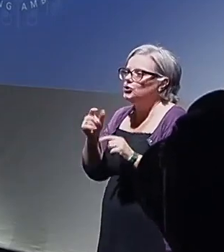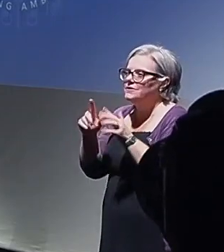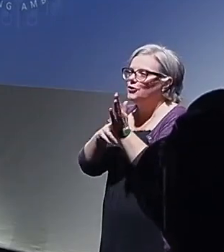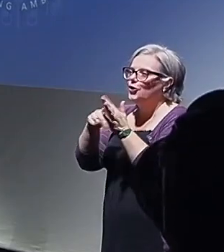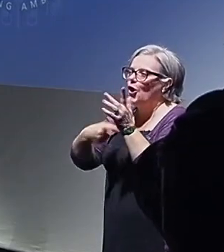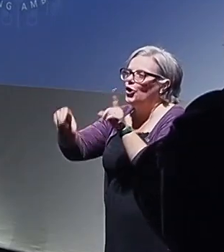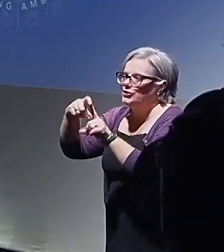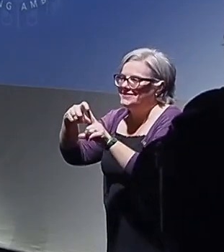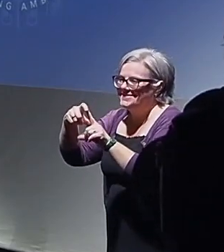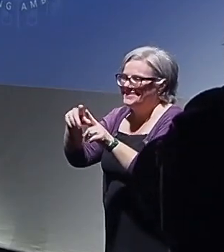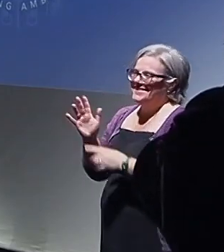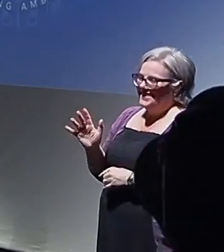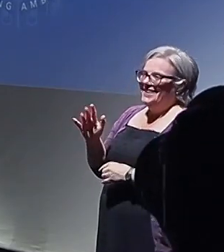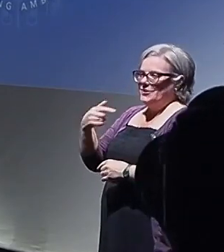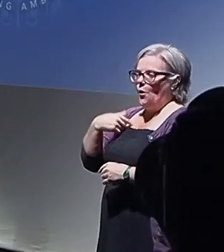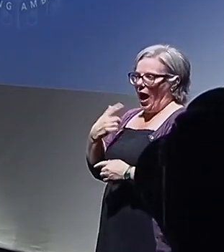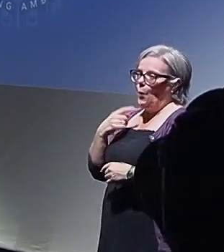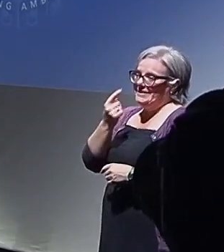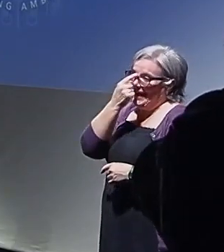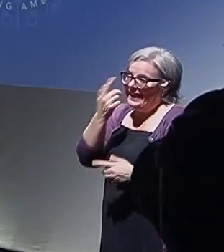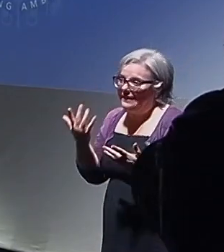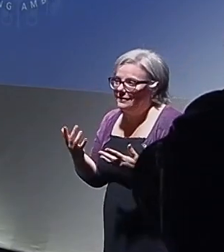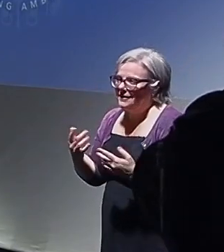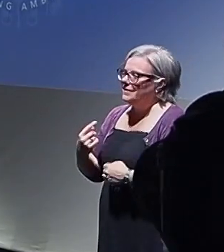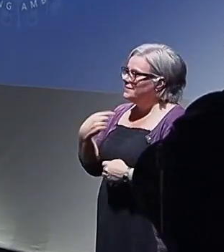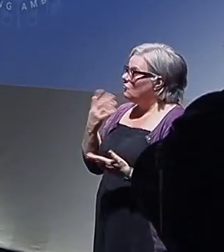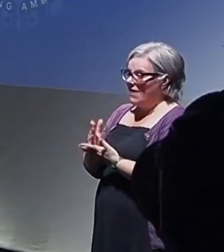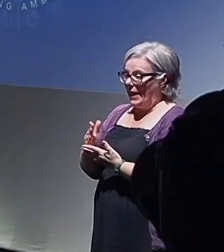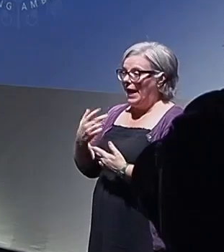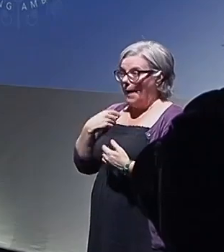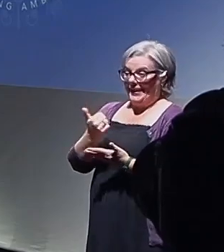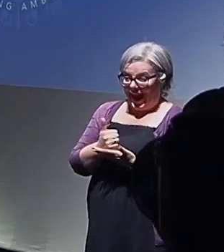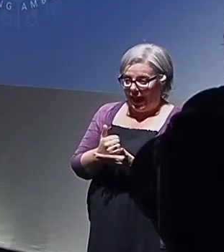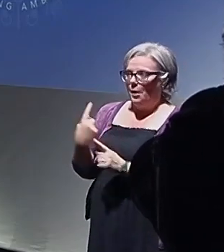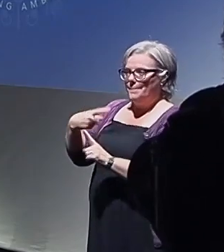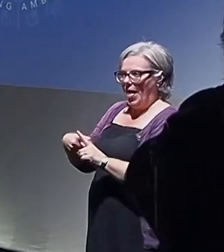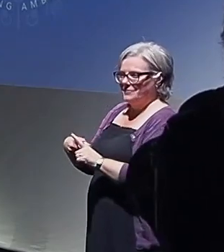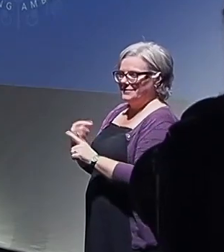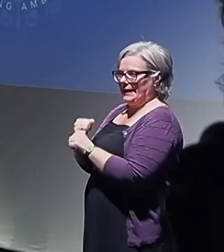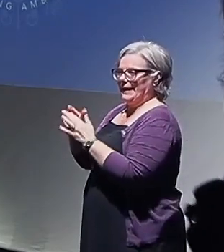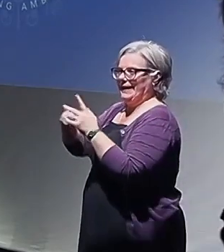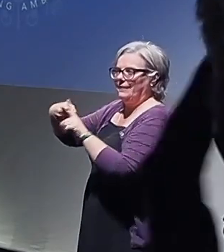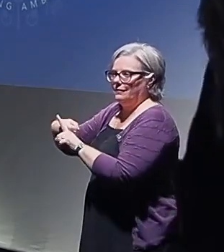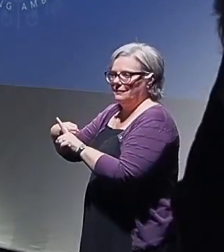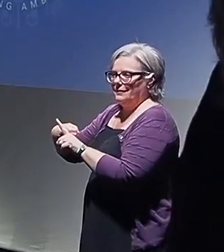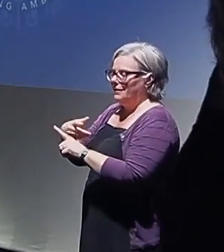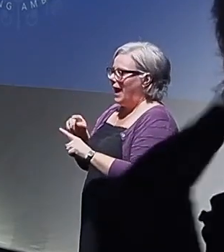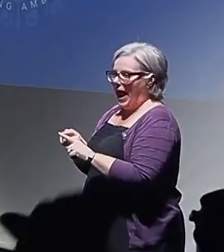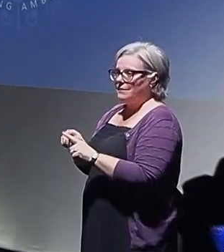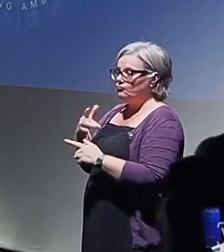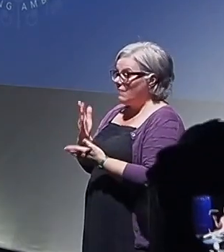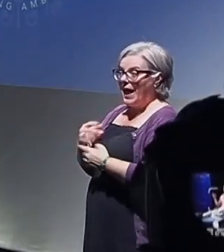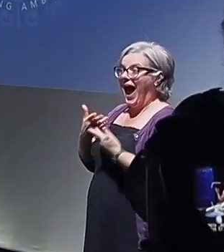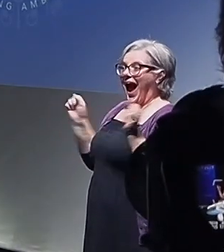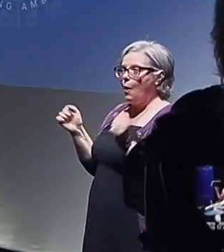realised I was a complete geek, and I went, this is who I am, as well as being gay, my life changed